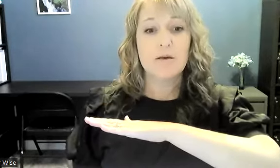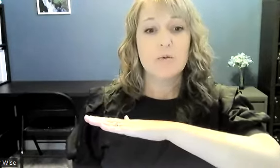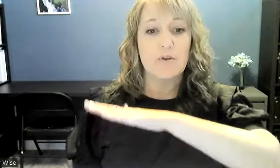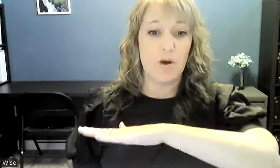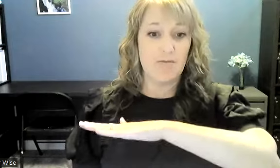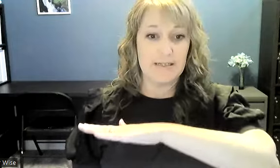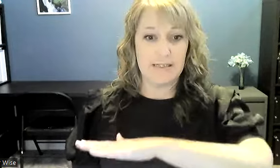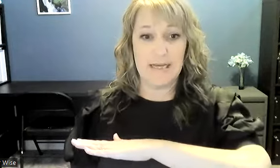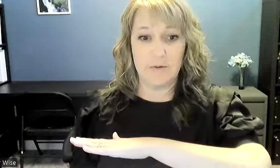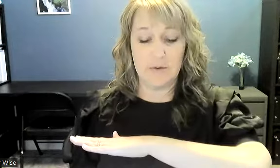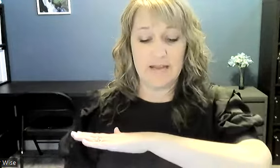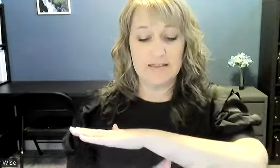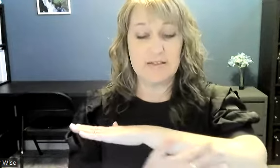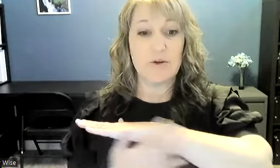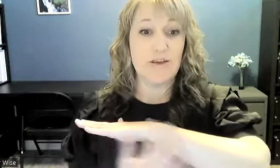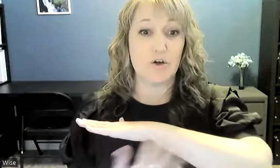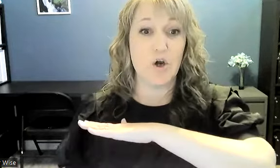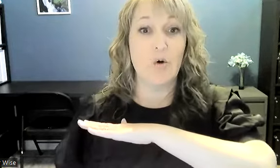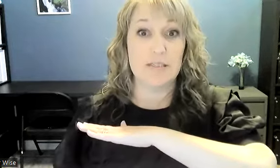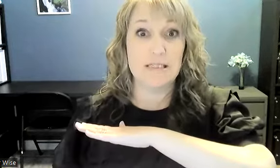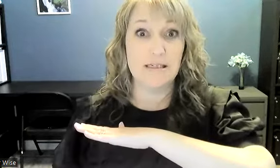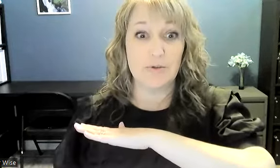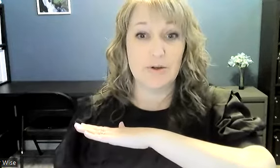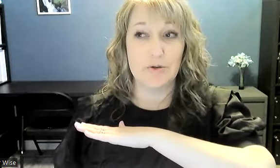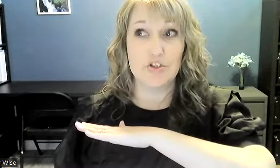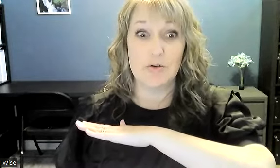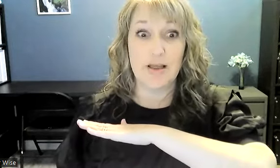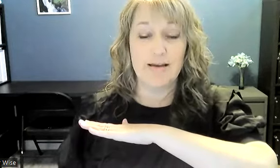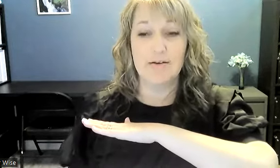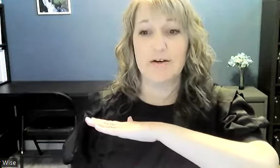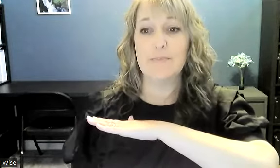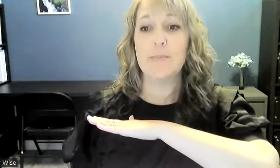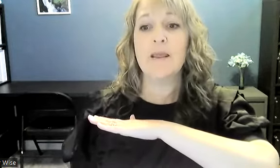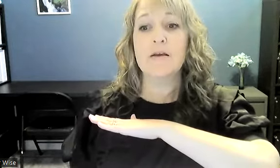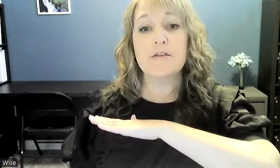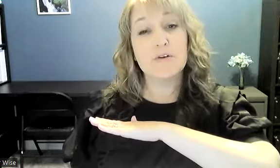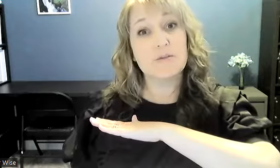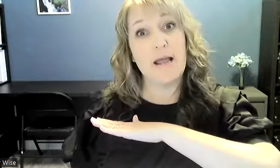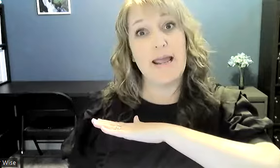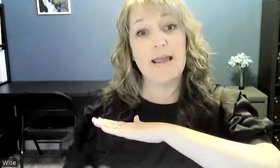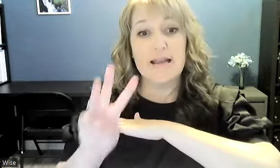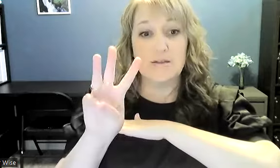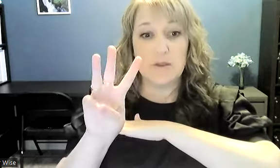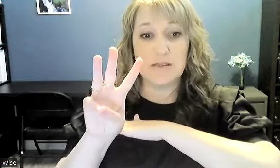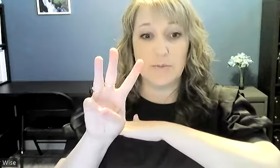with your palm facing down. Okay, this is going to be your coast, your shoreline, all right? The first way is with a W